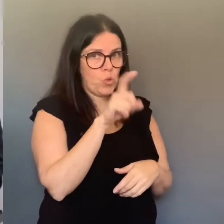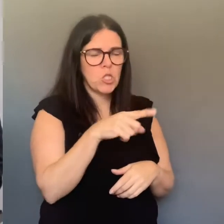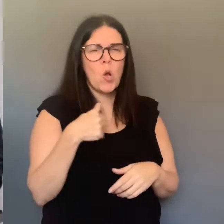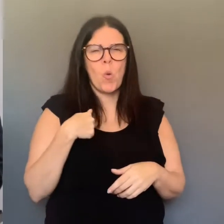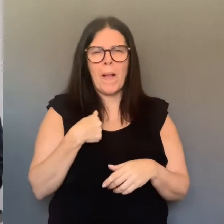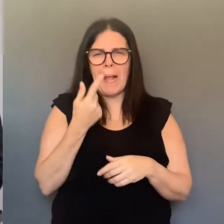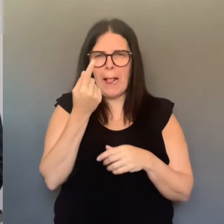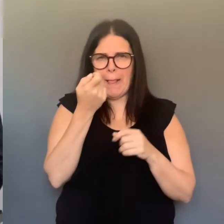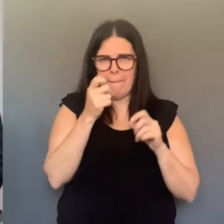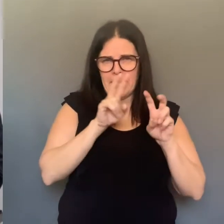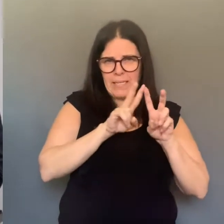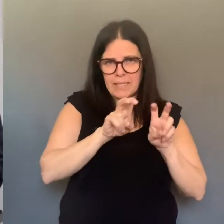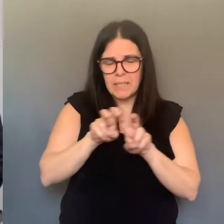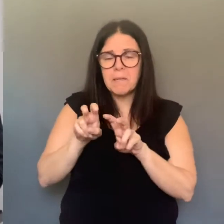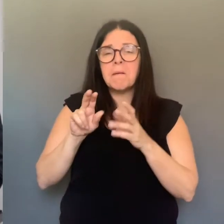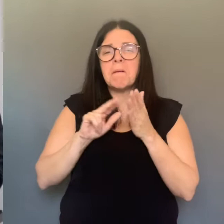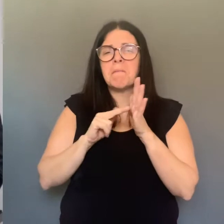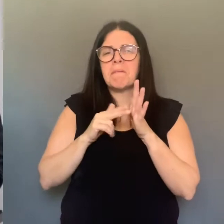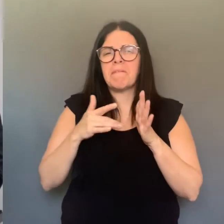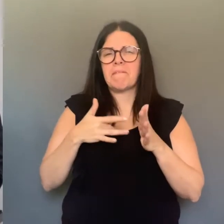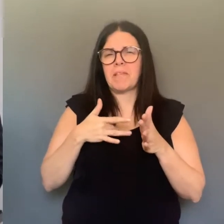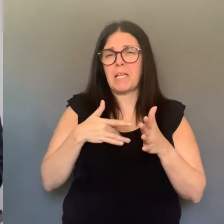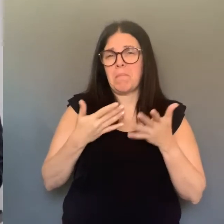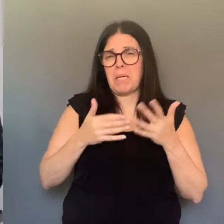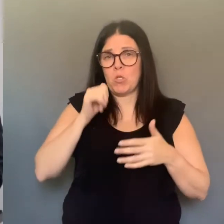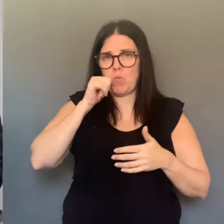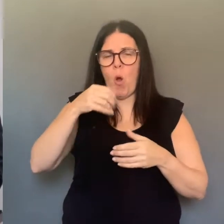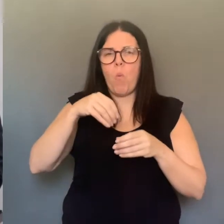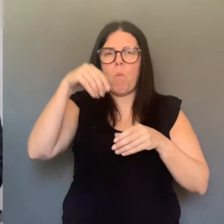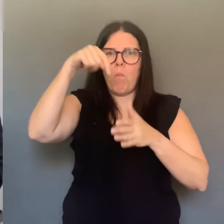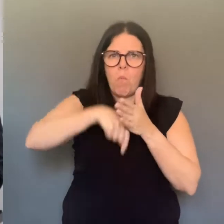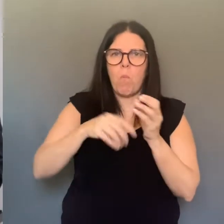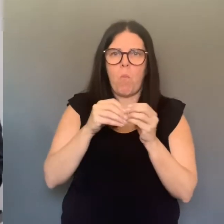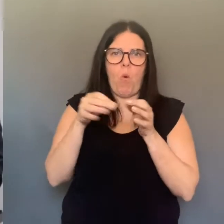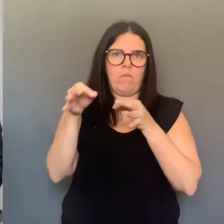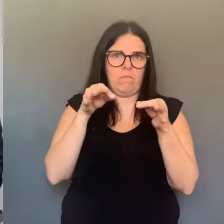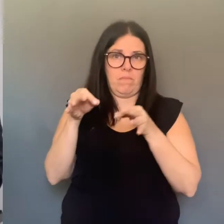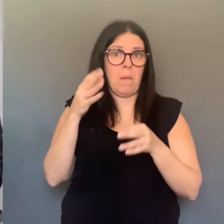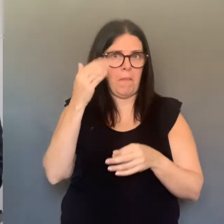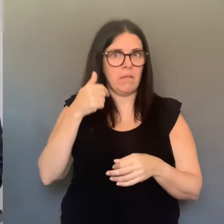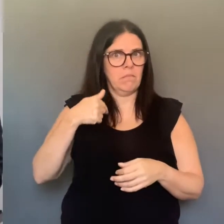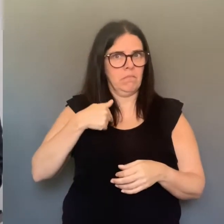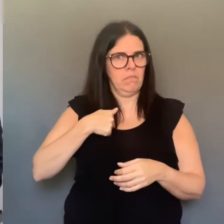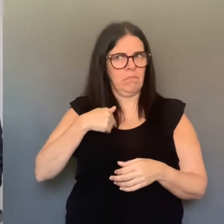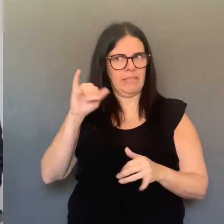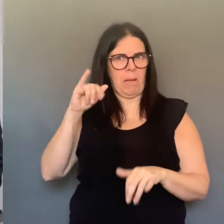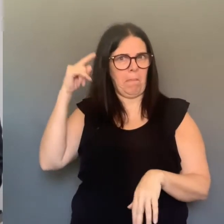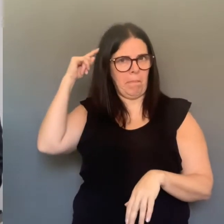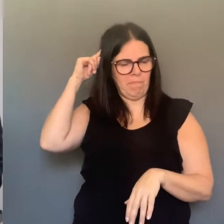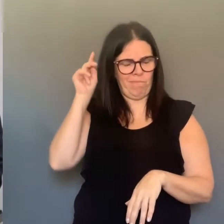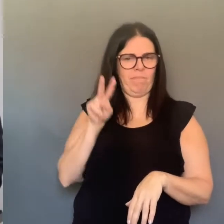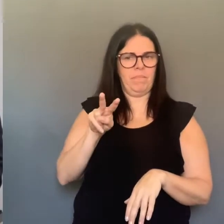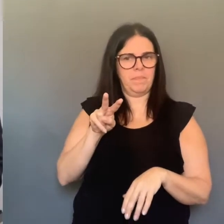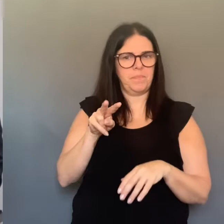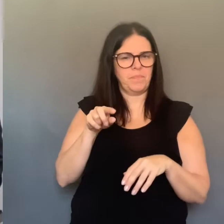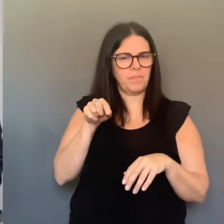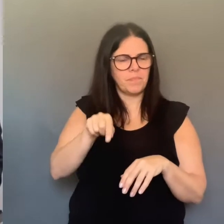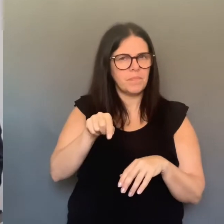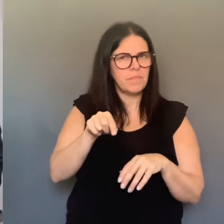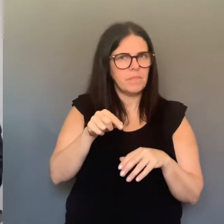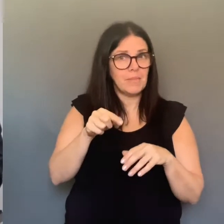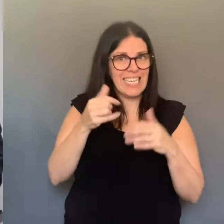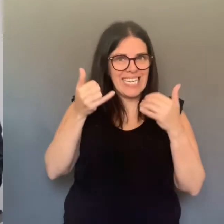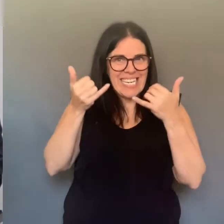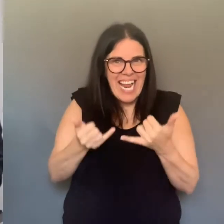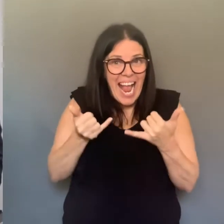a couple of weeks ago? So that's a very good question, and so we have done some analysis, preliminary analysis, and we will